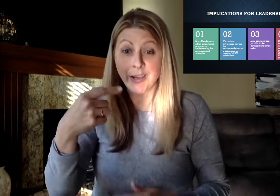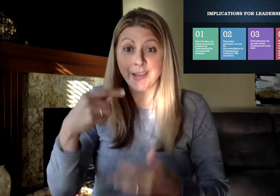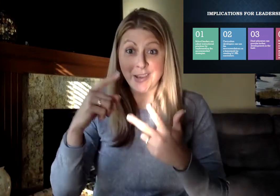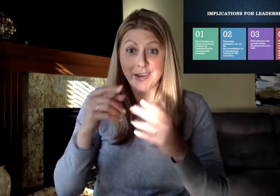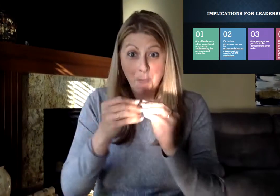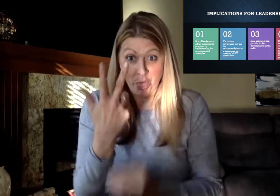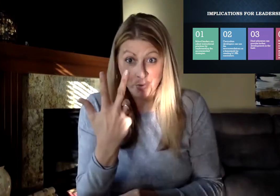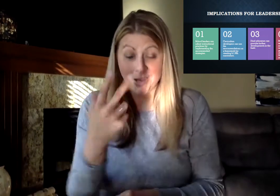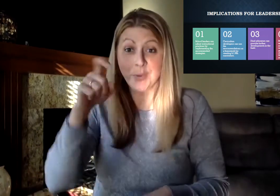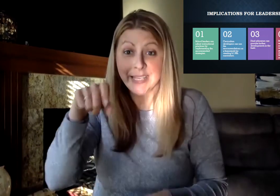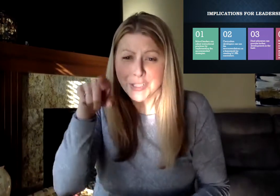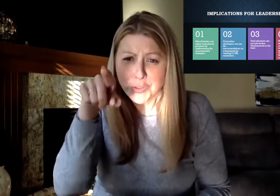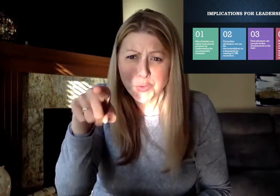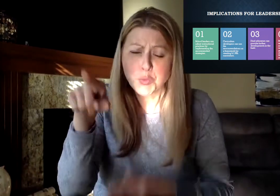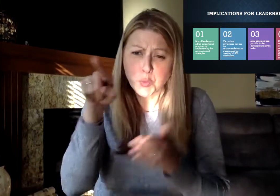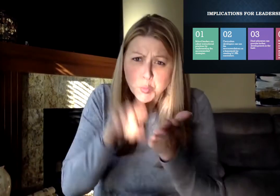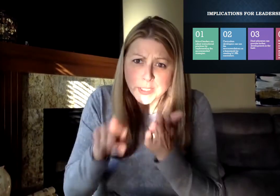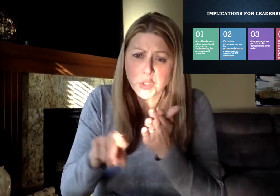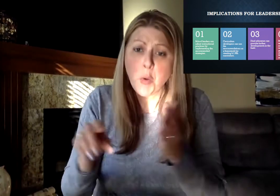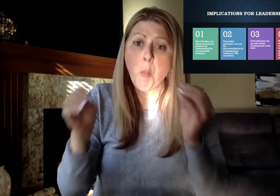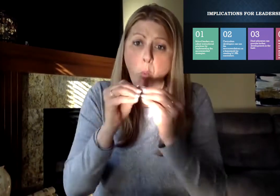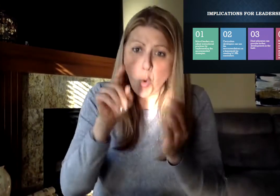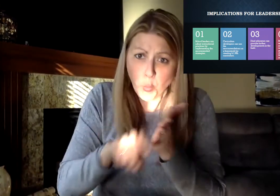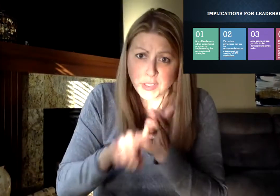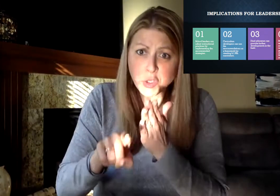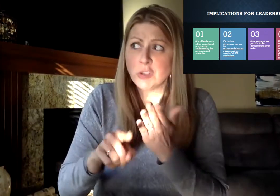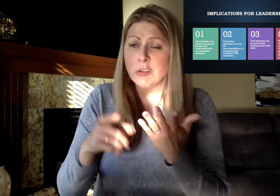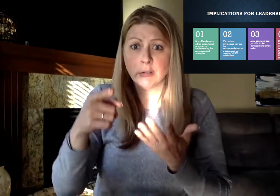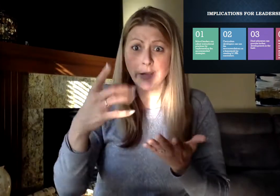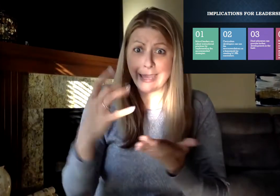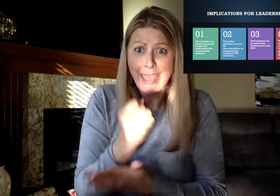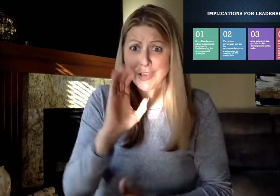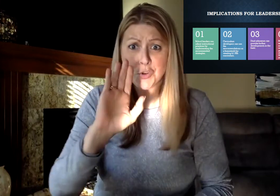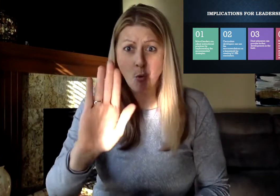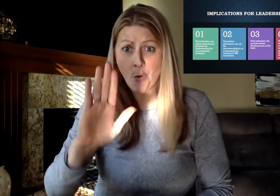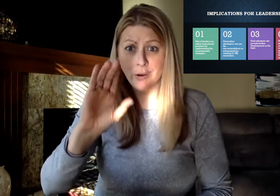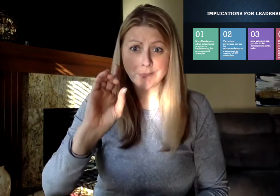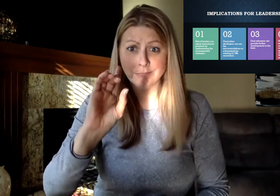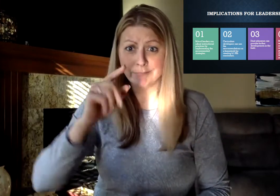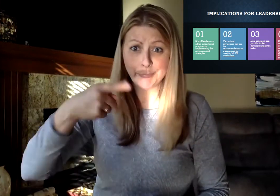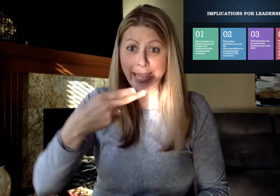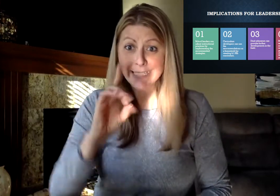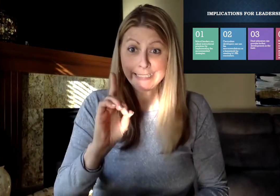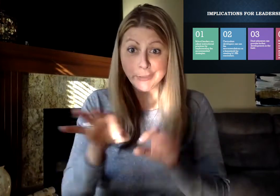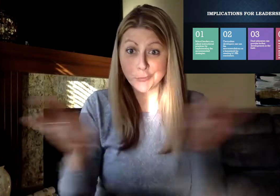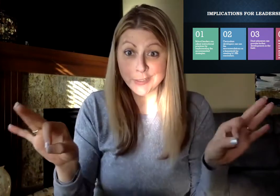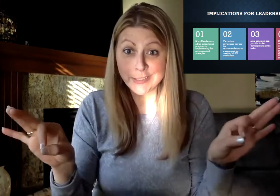And you, number 3, we need research. Go and get your